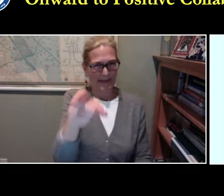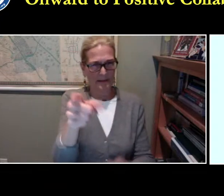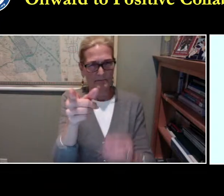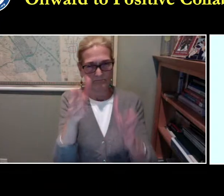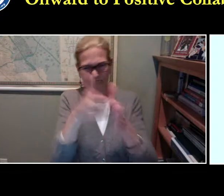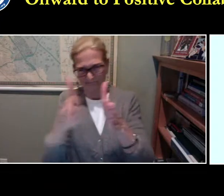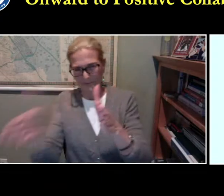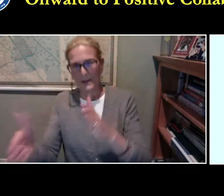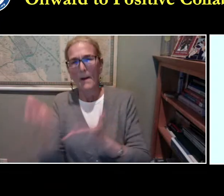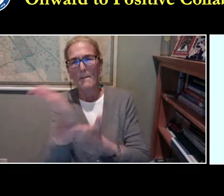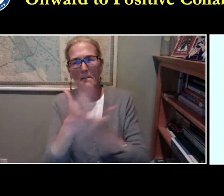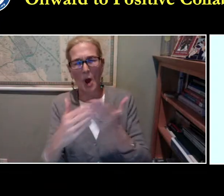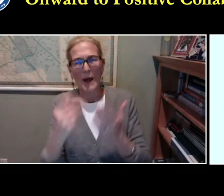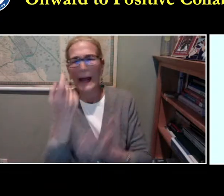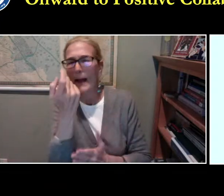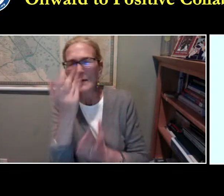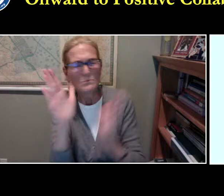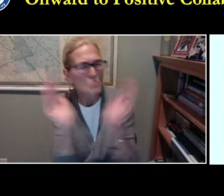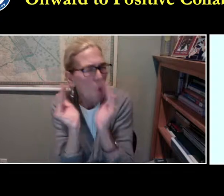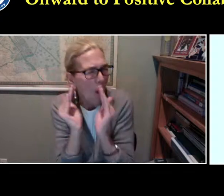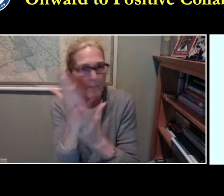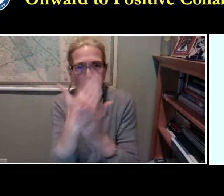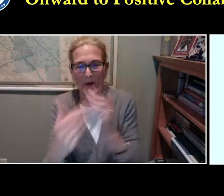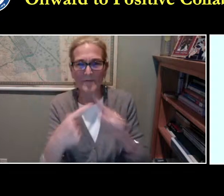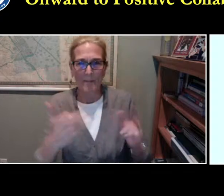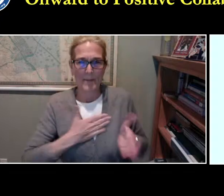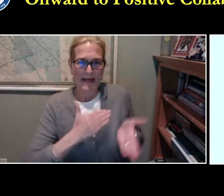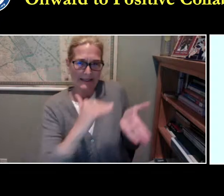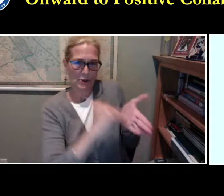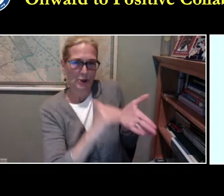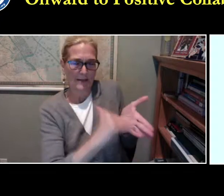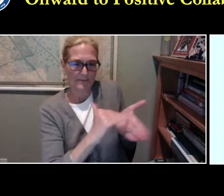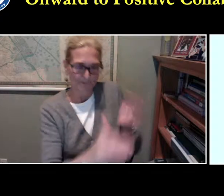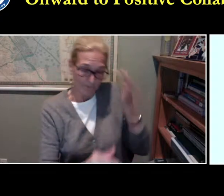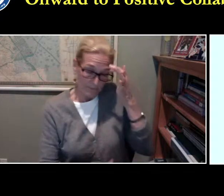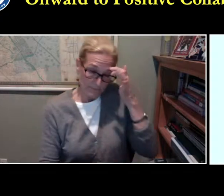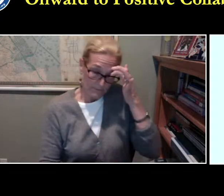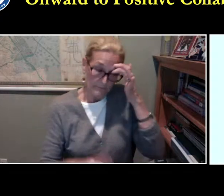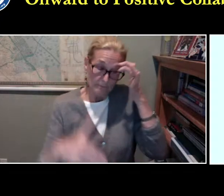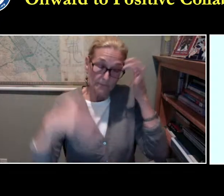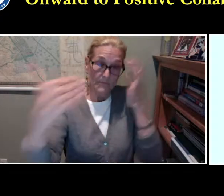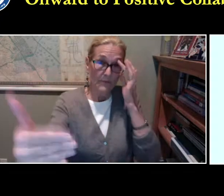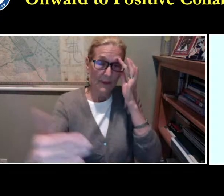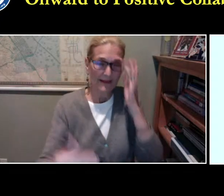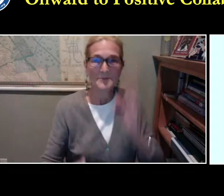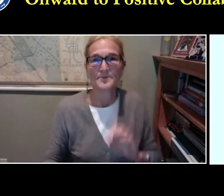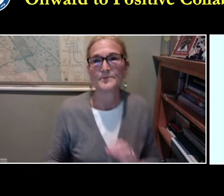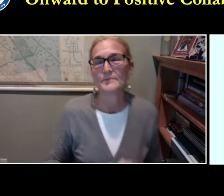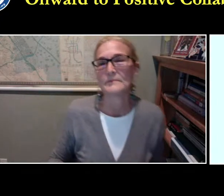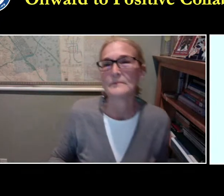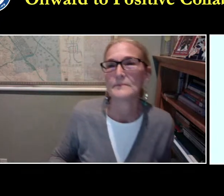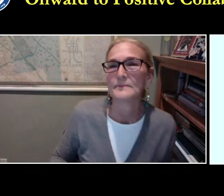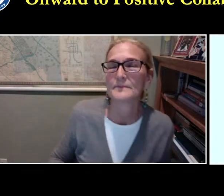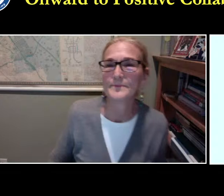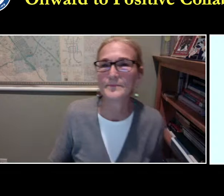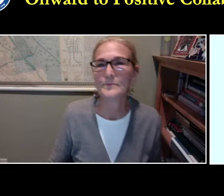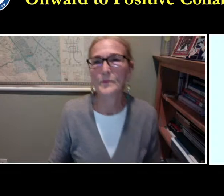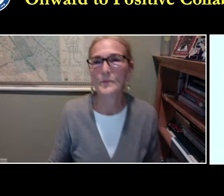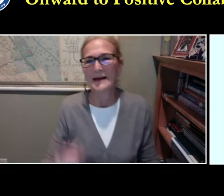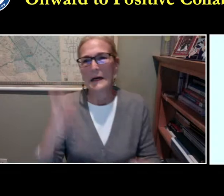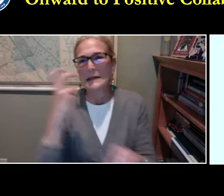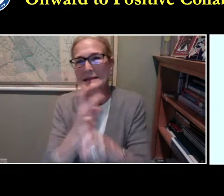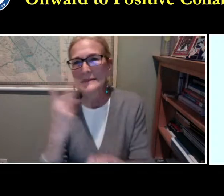So now, the system itself, Eddie. So this is just a little bit from my dissertation that I